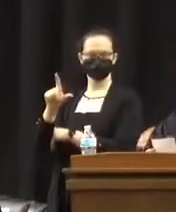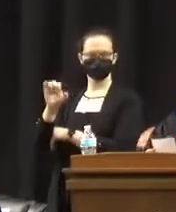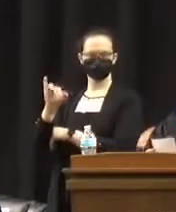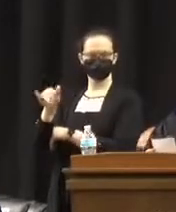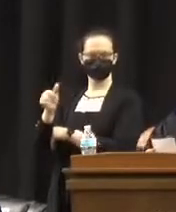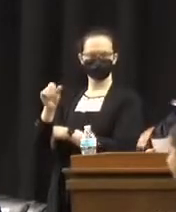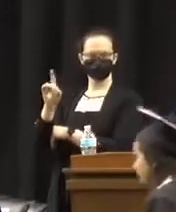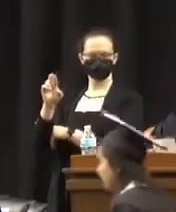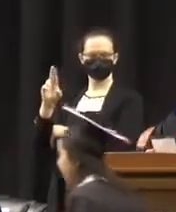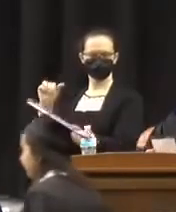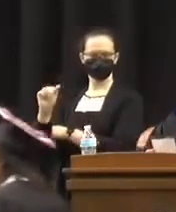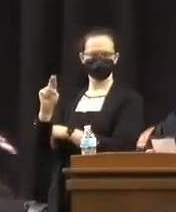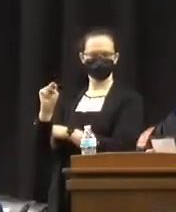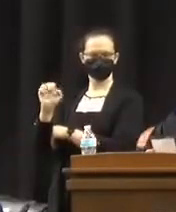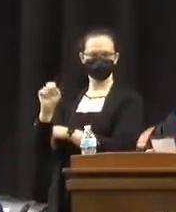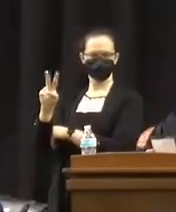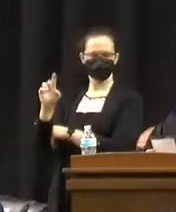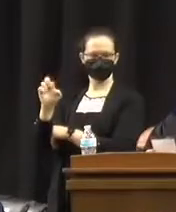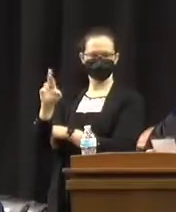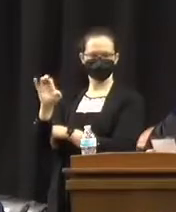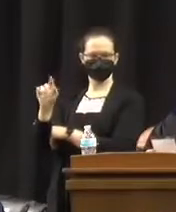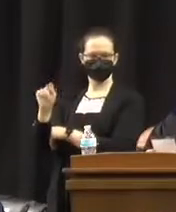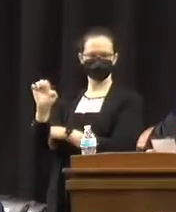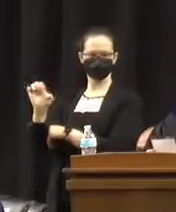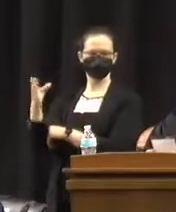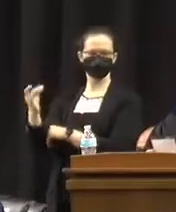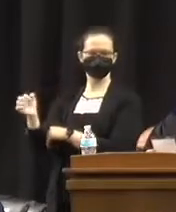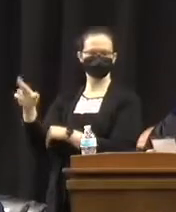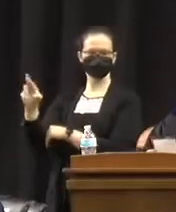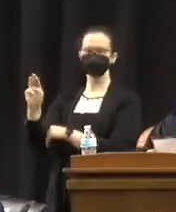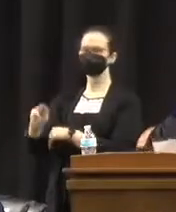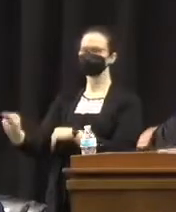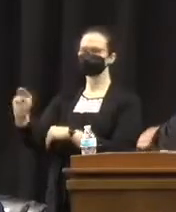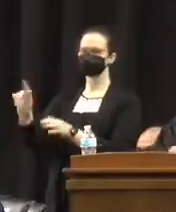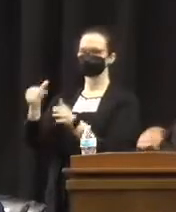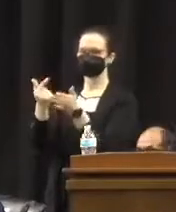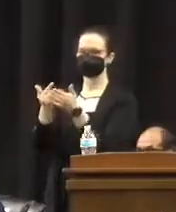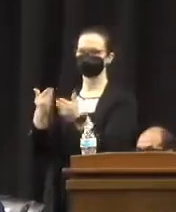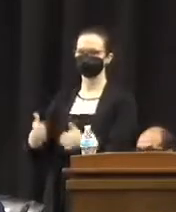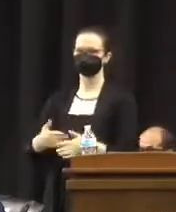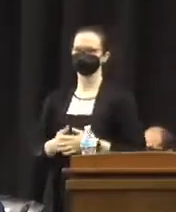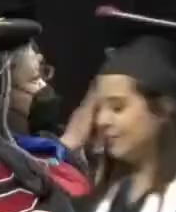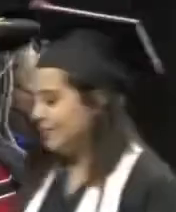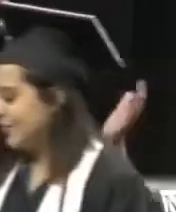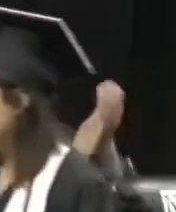Alejandra Reyes Navarrete, Crimson Scholar, Meritorious Graduate.